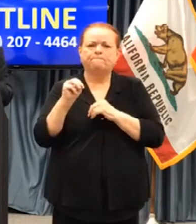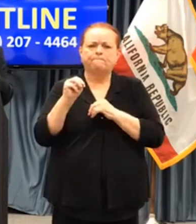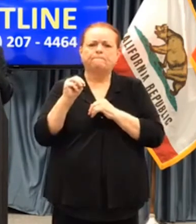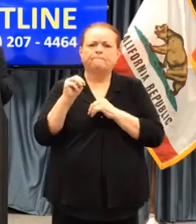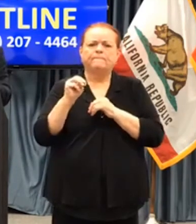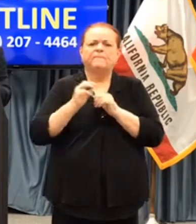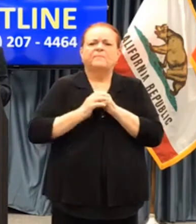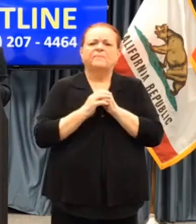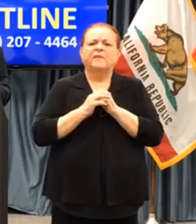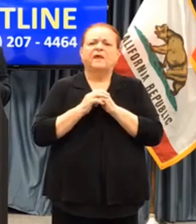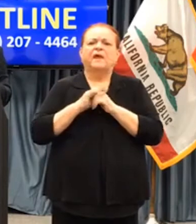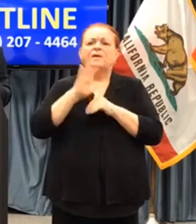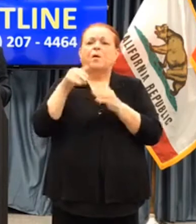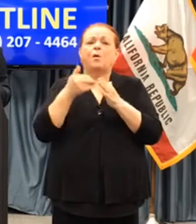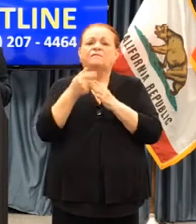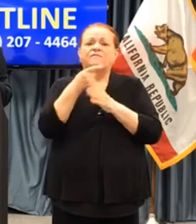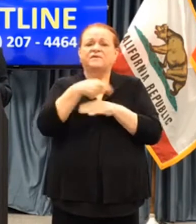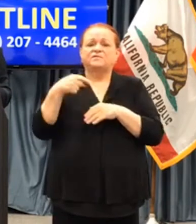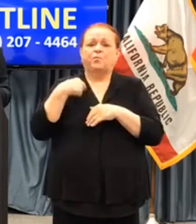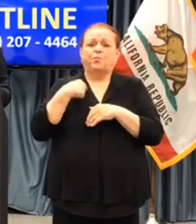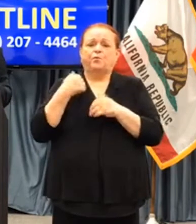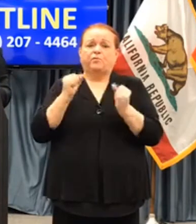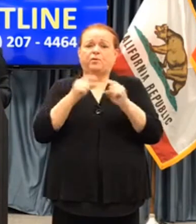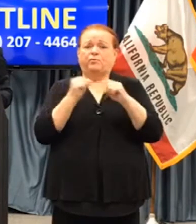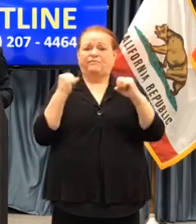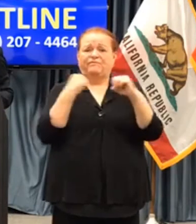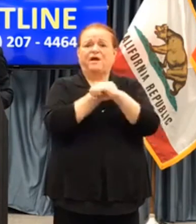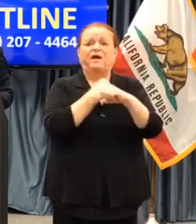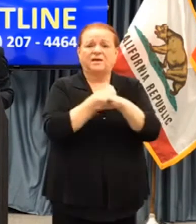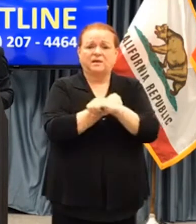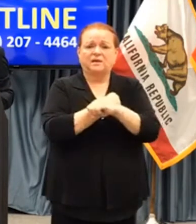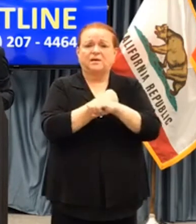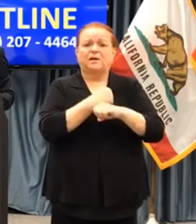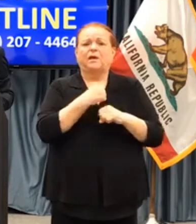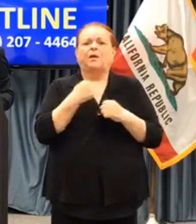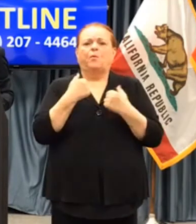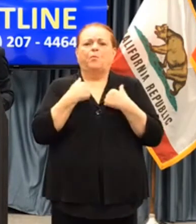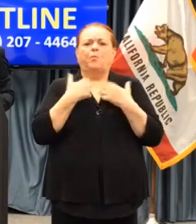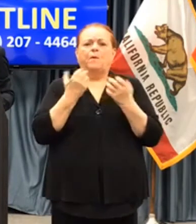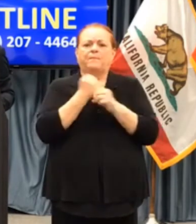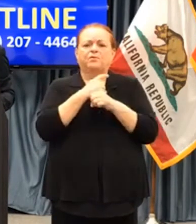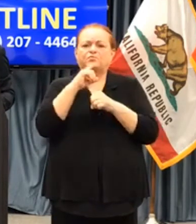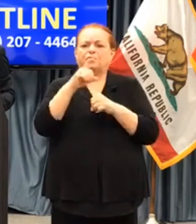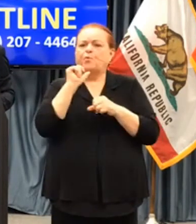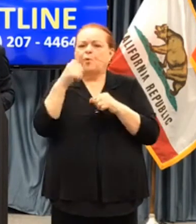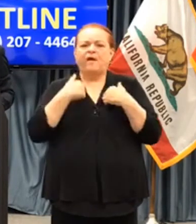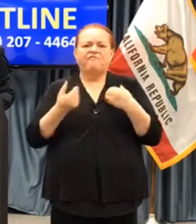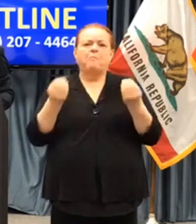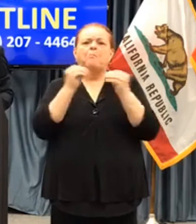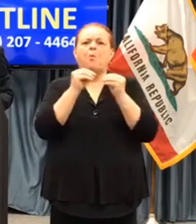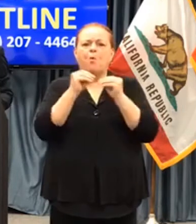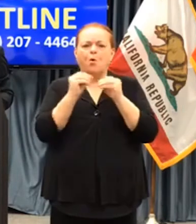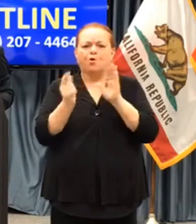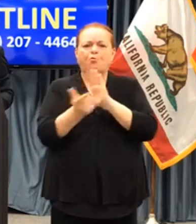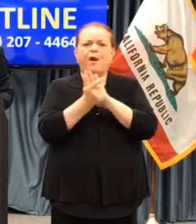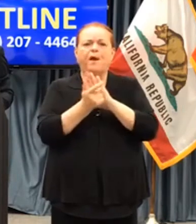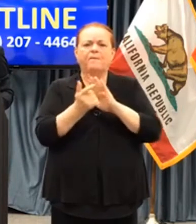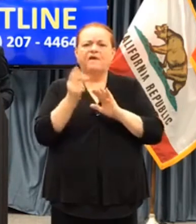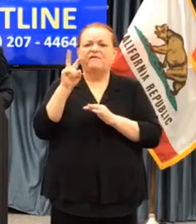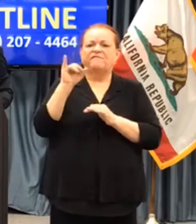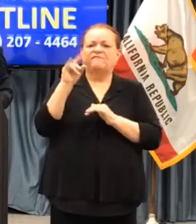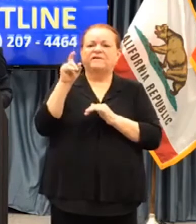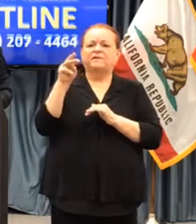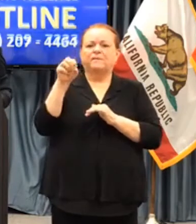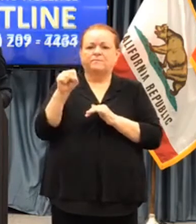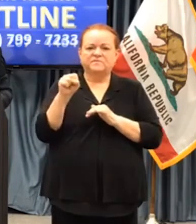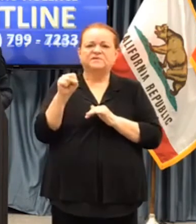doing everything we can to make sure we don't have future crime victims in Orange County. So at this time, it's my understanding